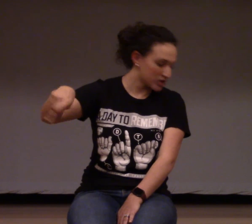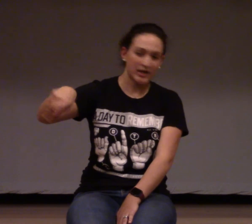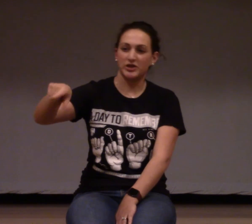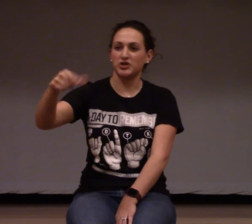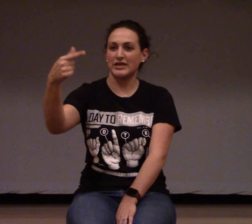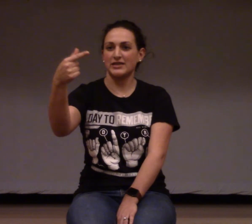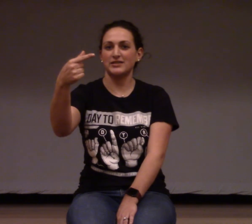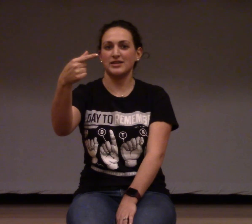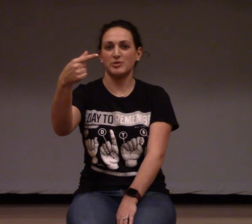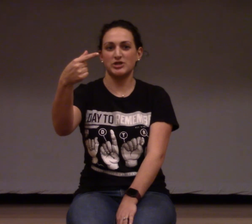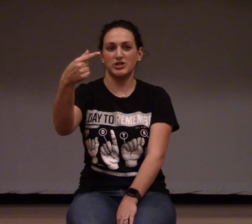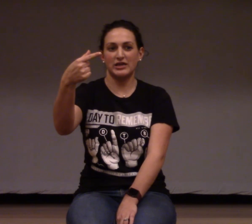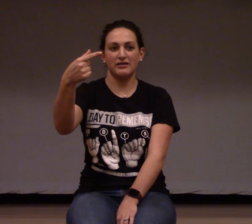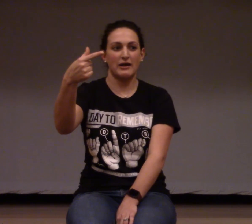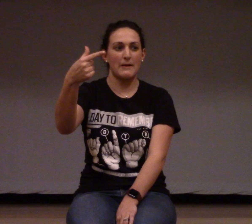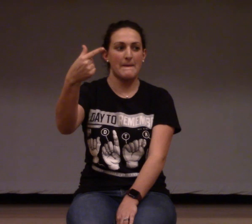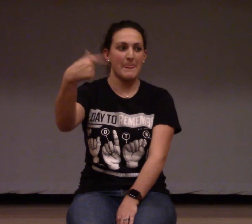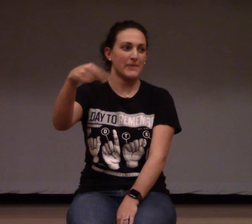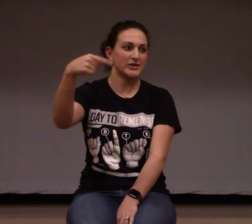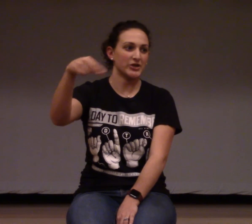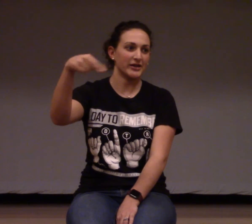And green is going to be a G. You shake it.